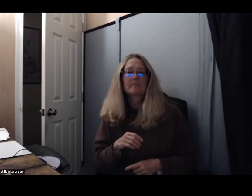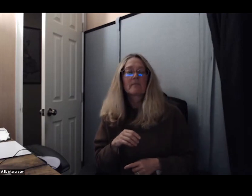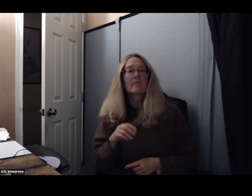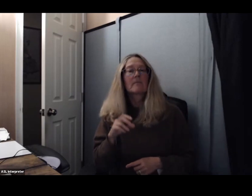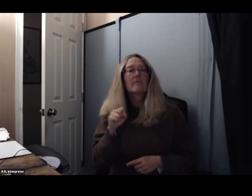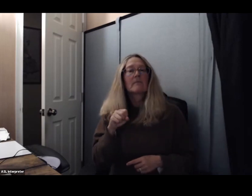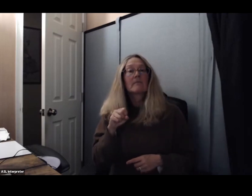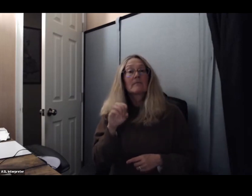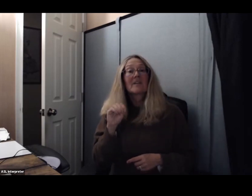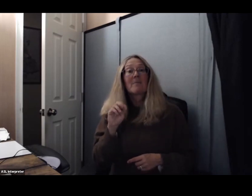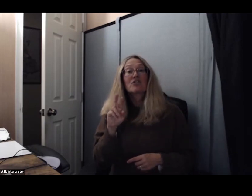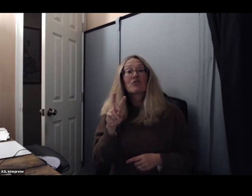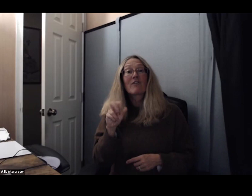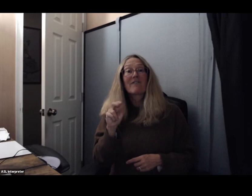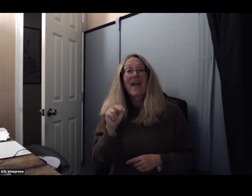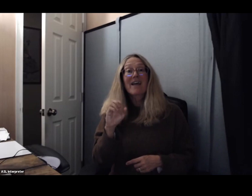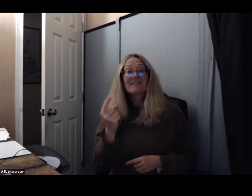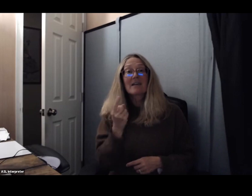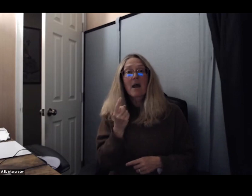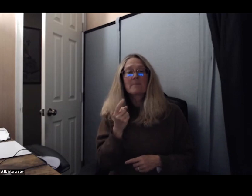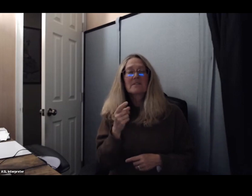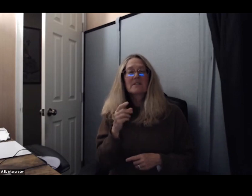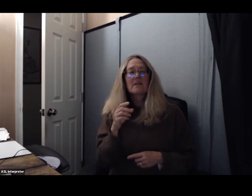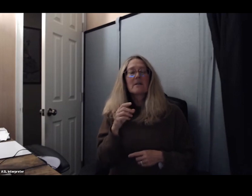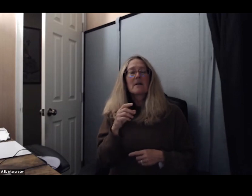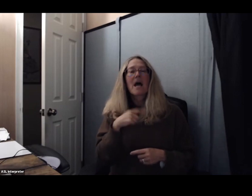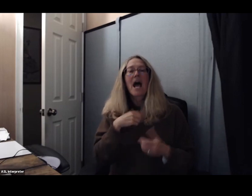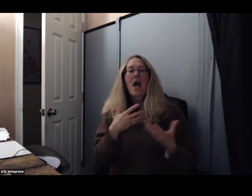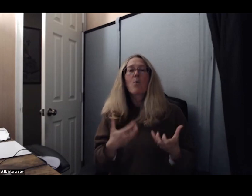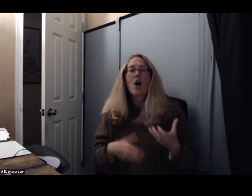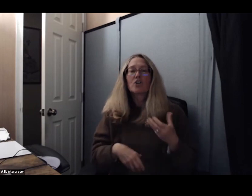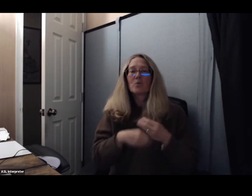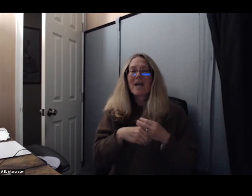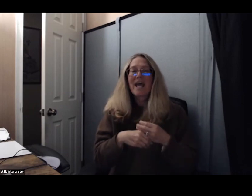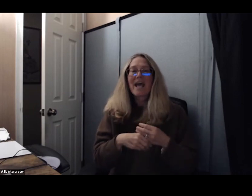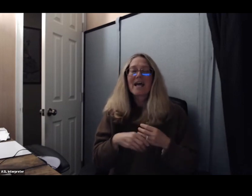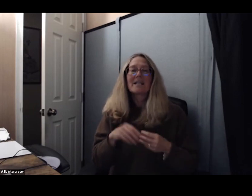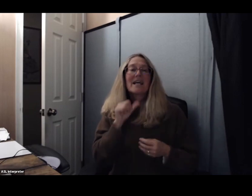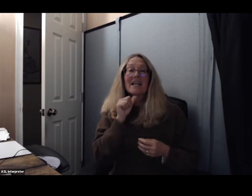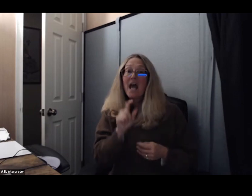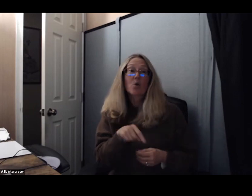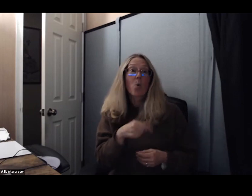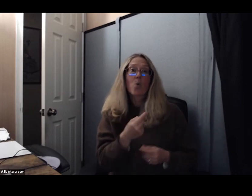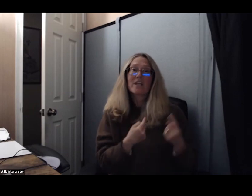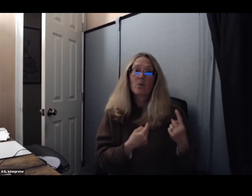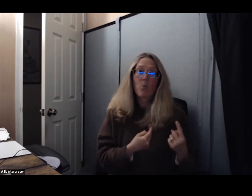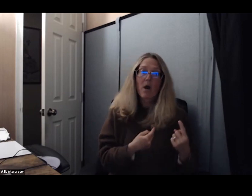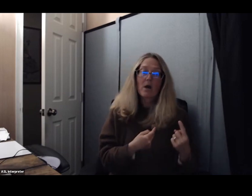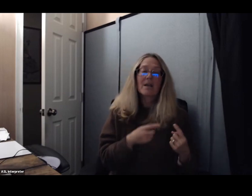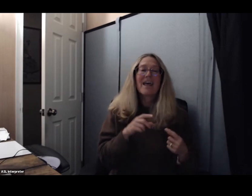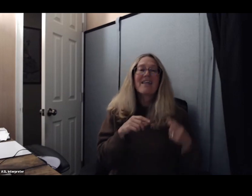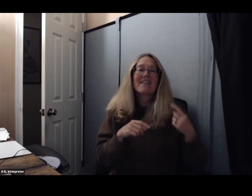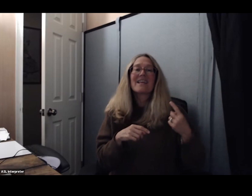While Mr. Vance comes up, Board President, I also want to add that this is not the only thing we're doing. Yes. This is one of